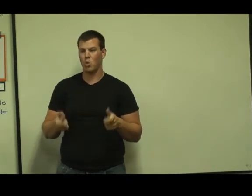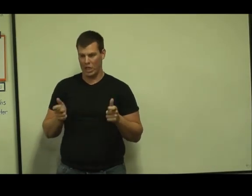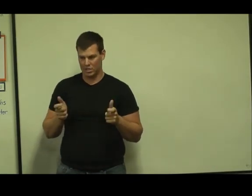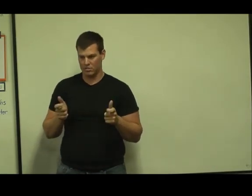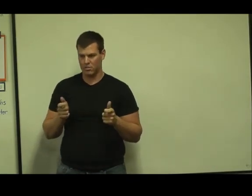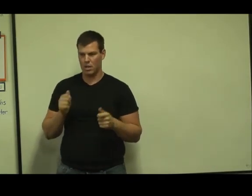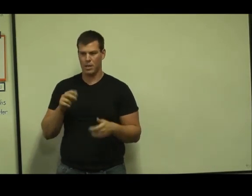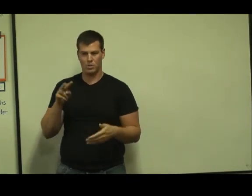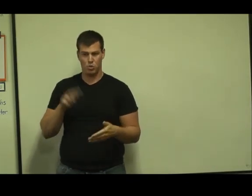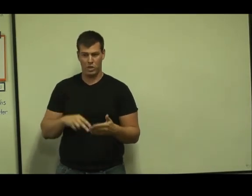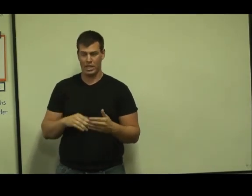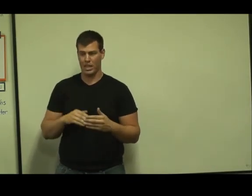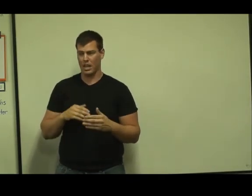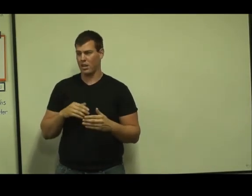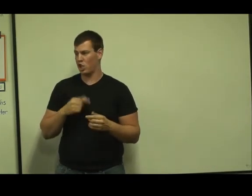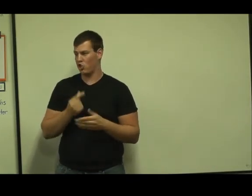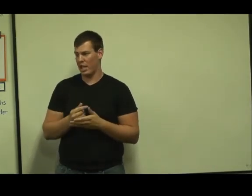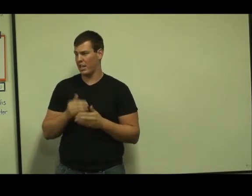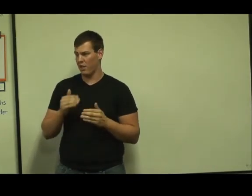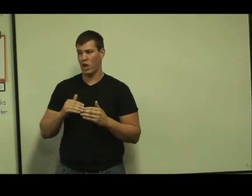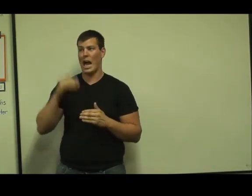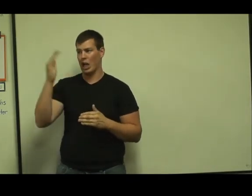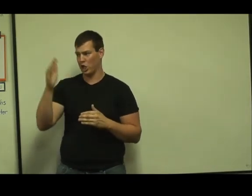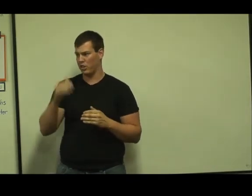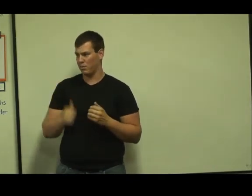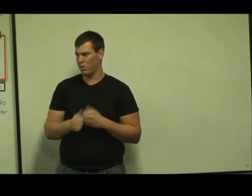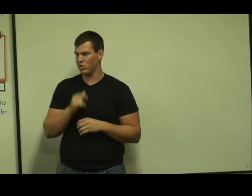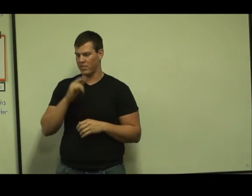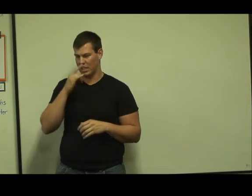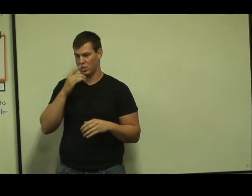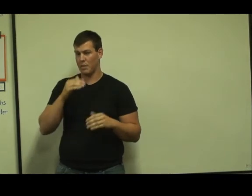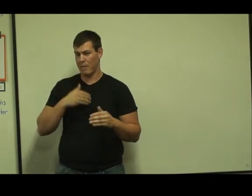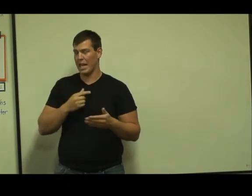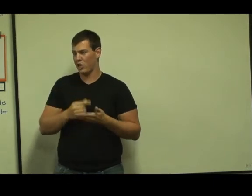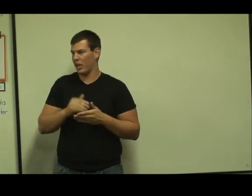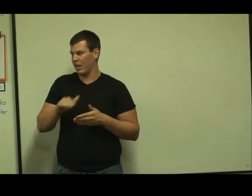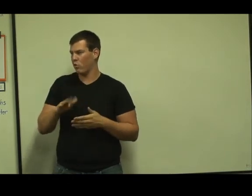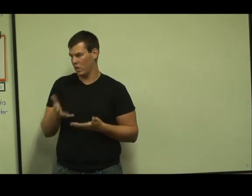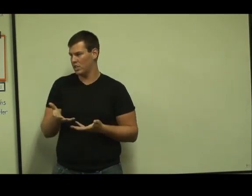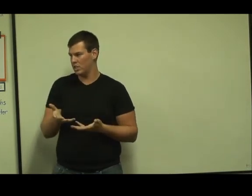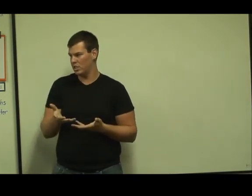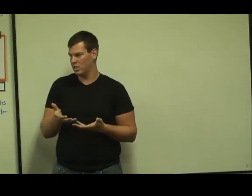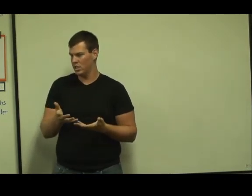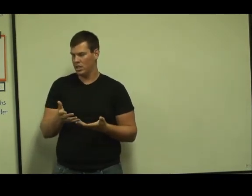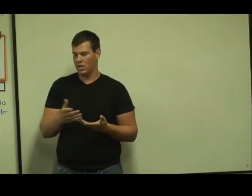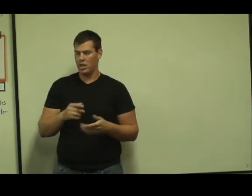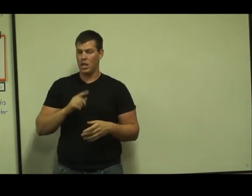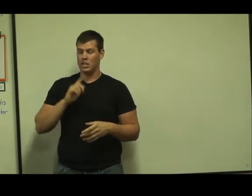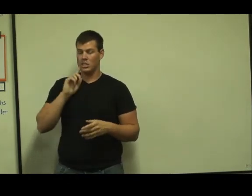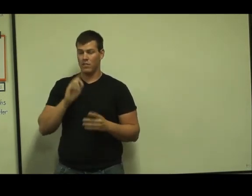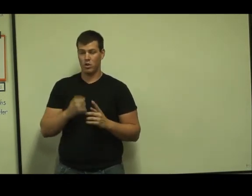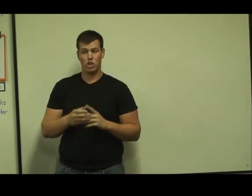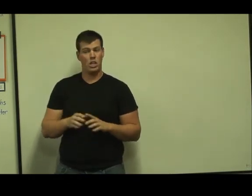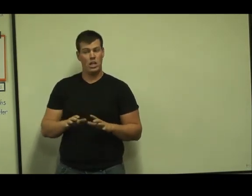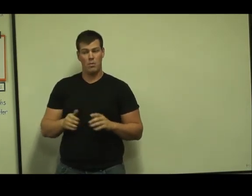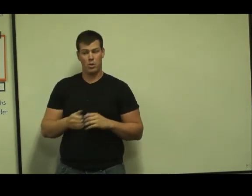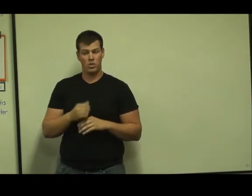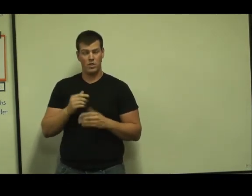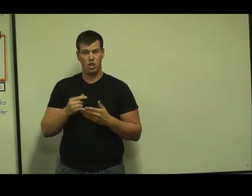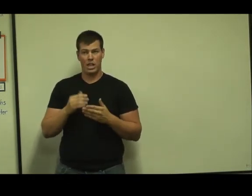quick. I was able to read and the grade level higher than most of the kids that my grade level was. It's that concept. Most of the grade